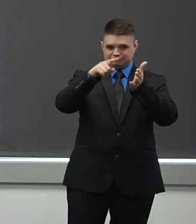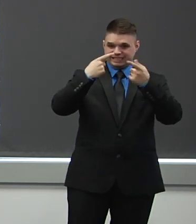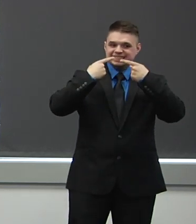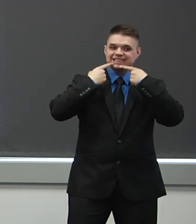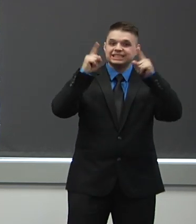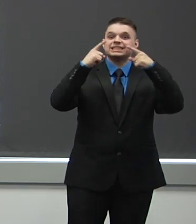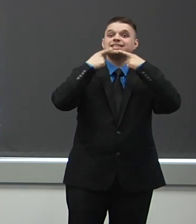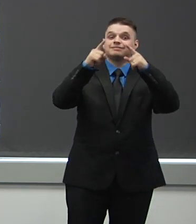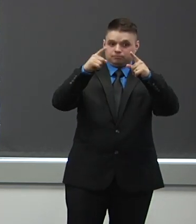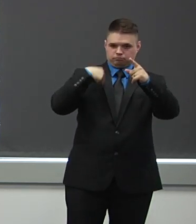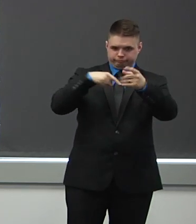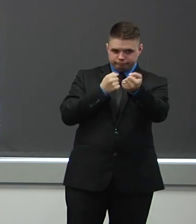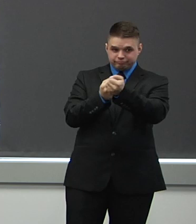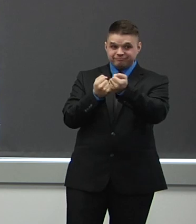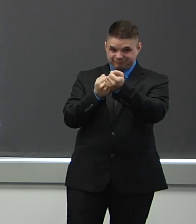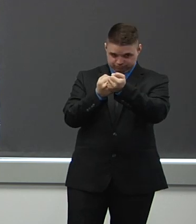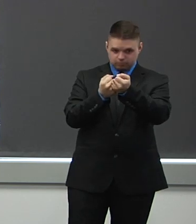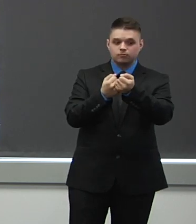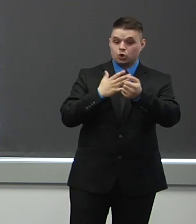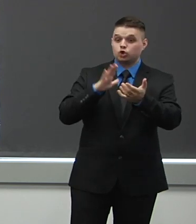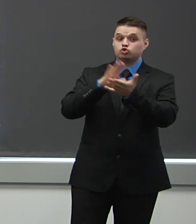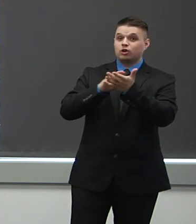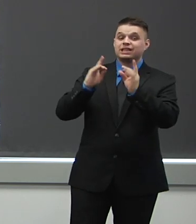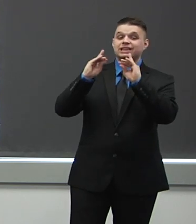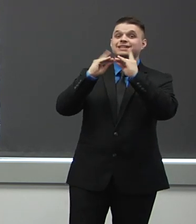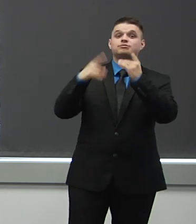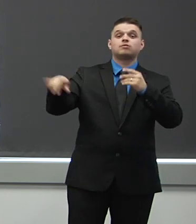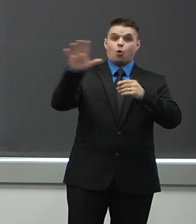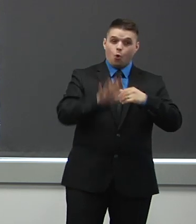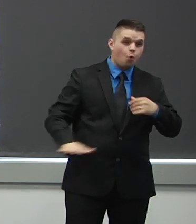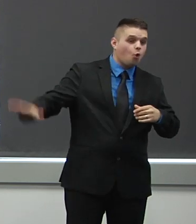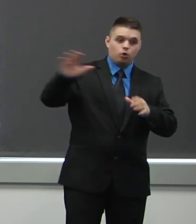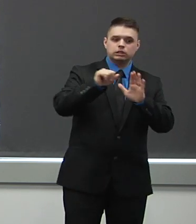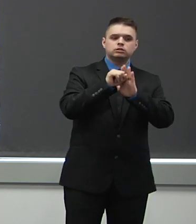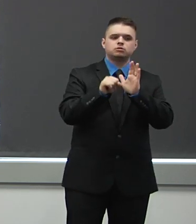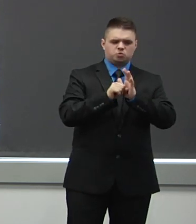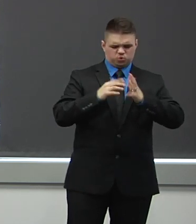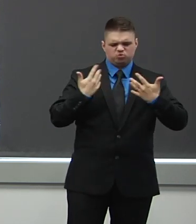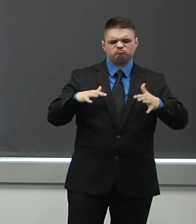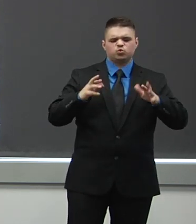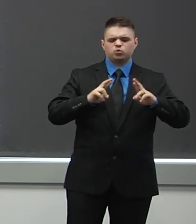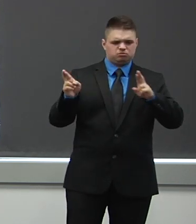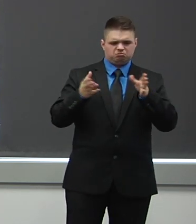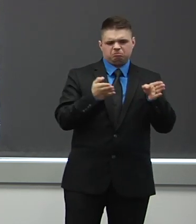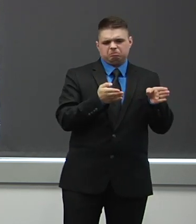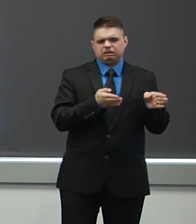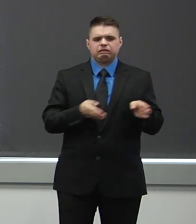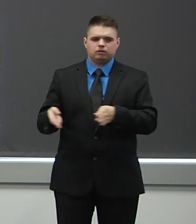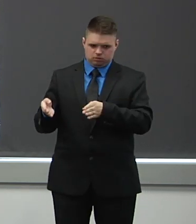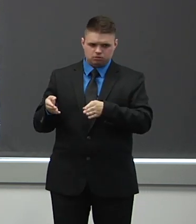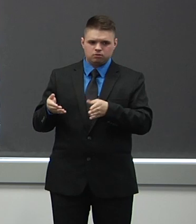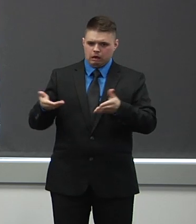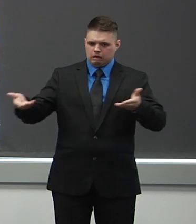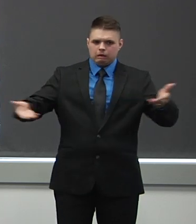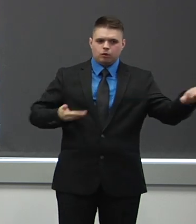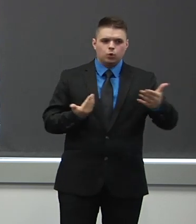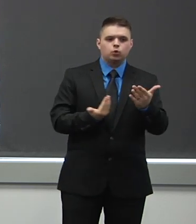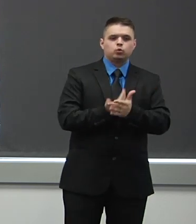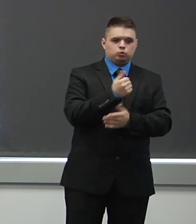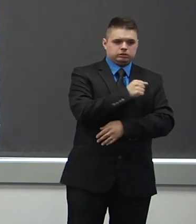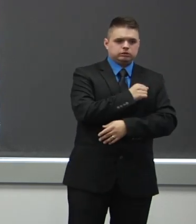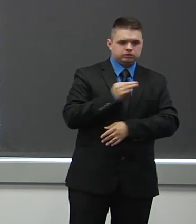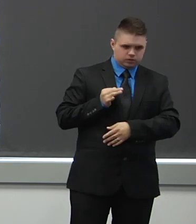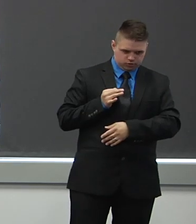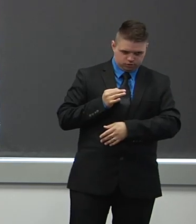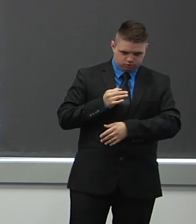and school districts across the state were ramping up to hire new staff. We